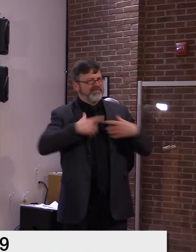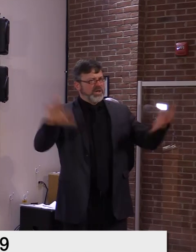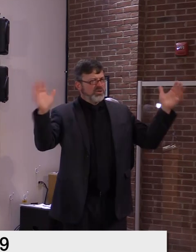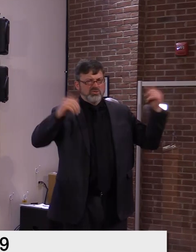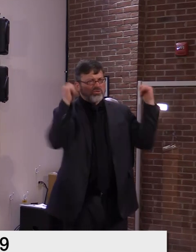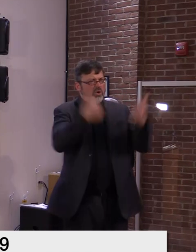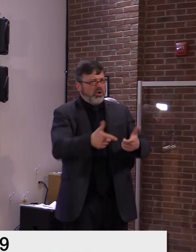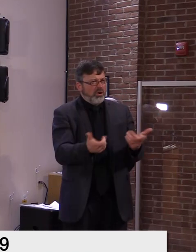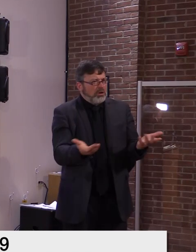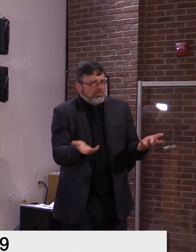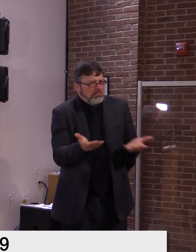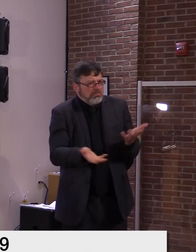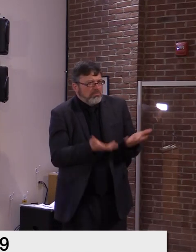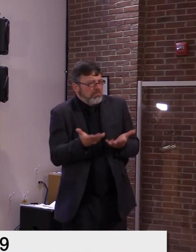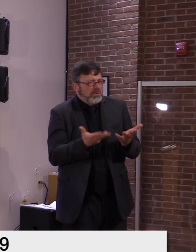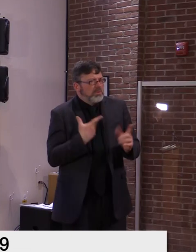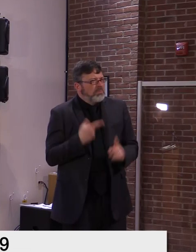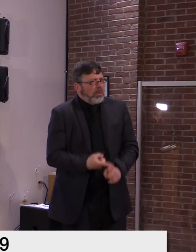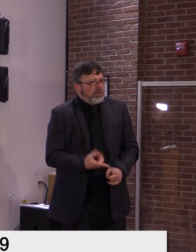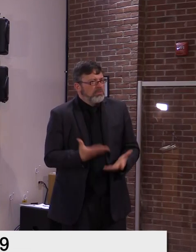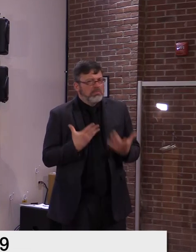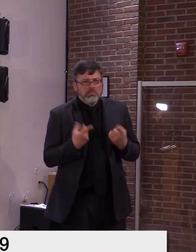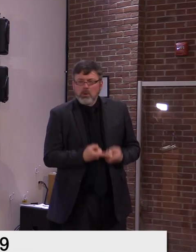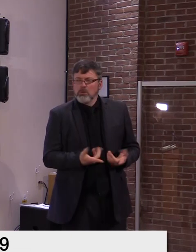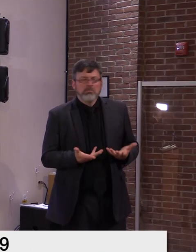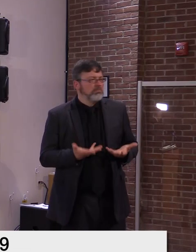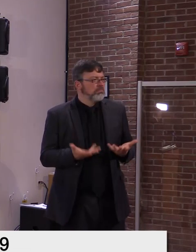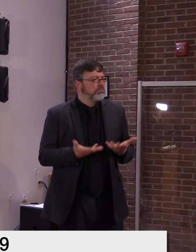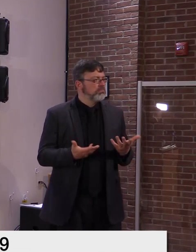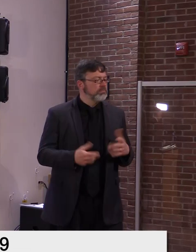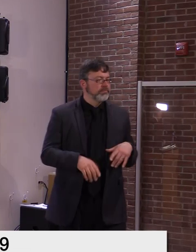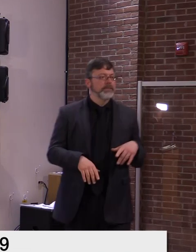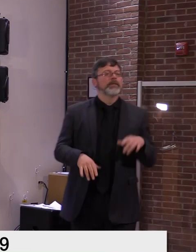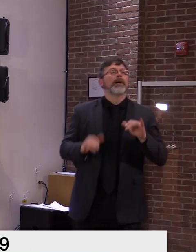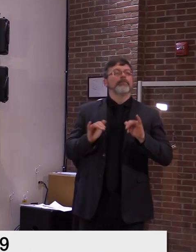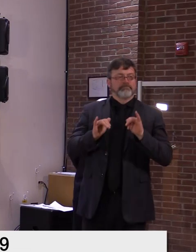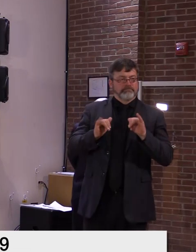Thank you. Erin VT Digger?